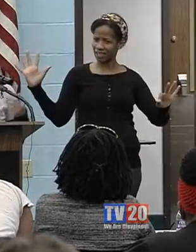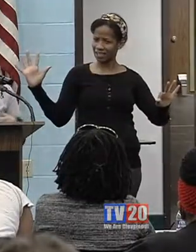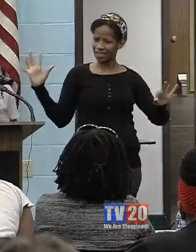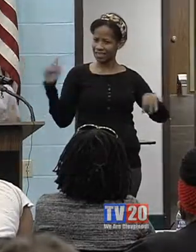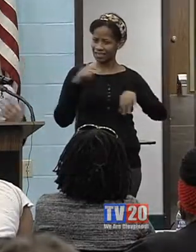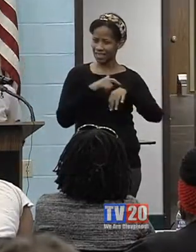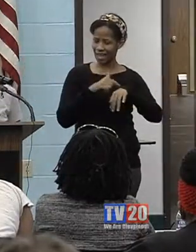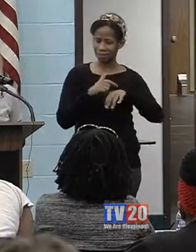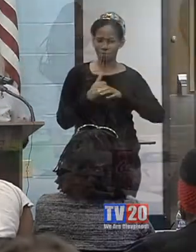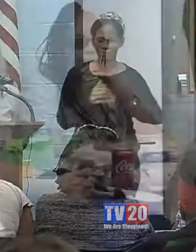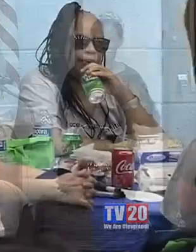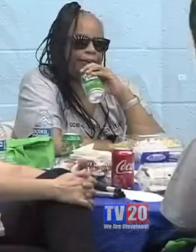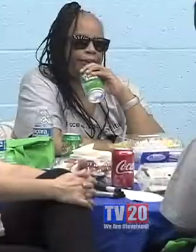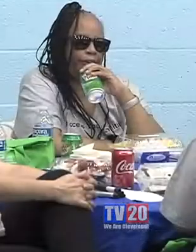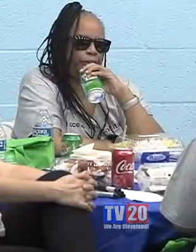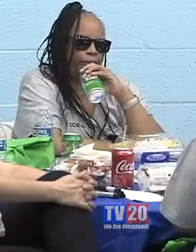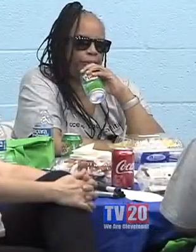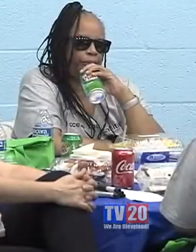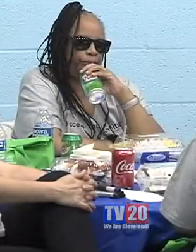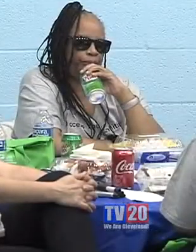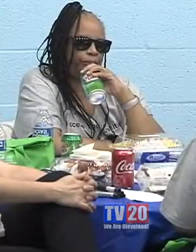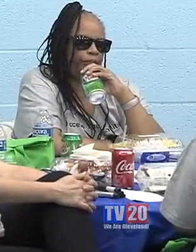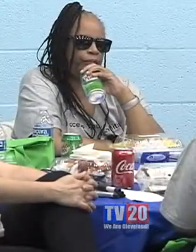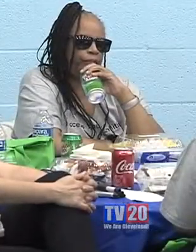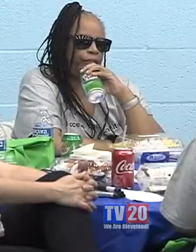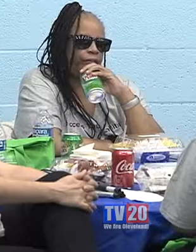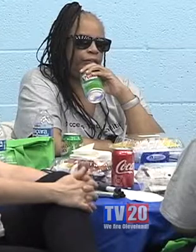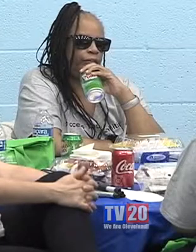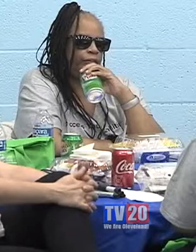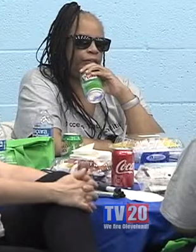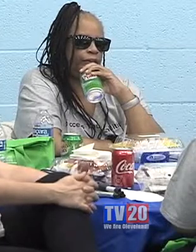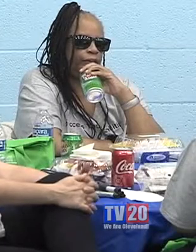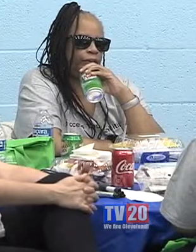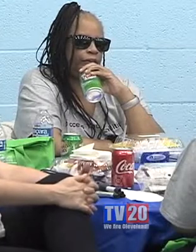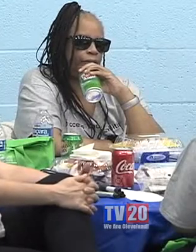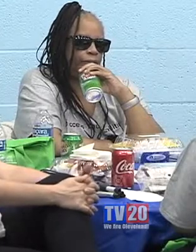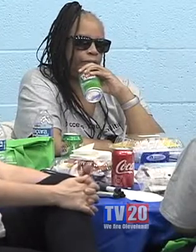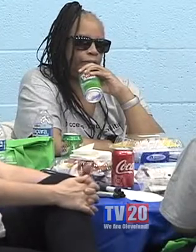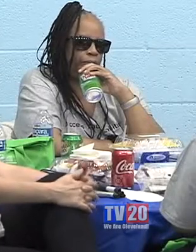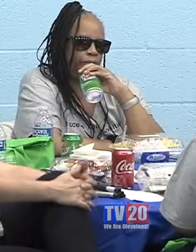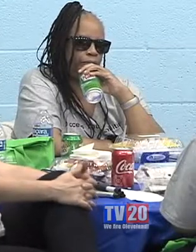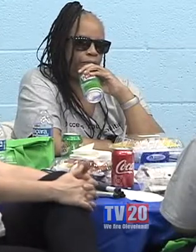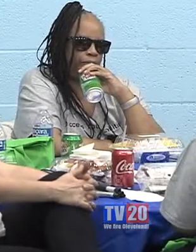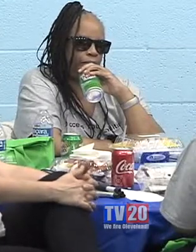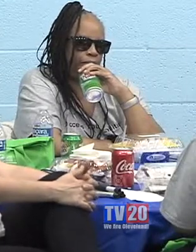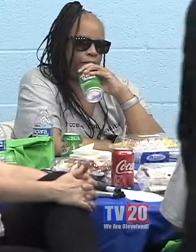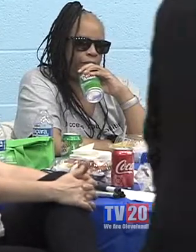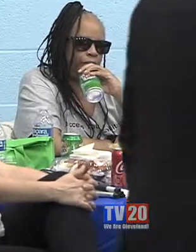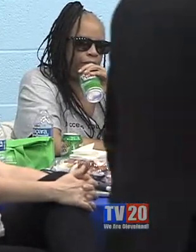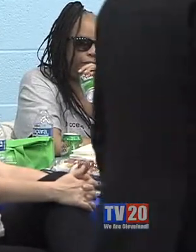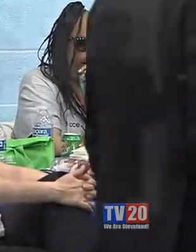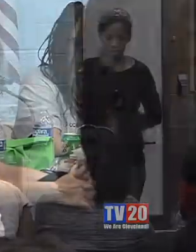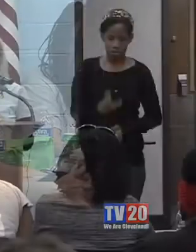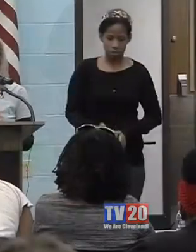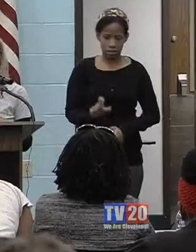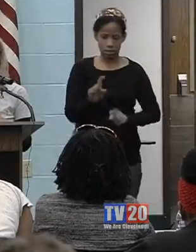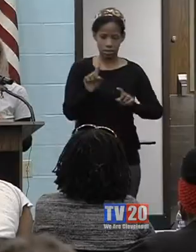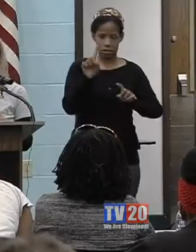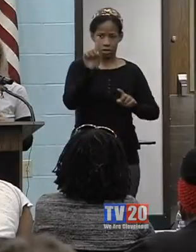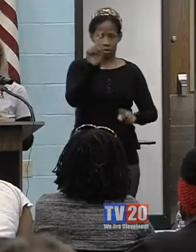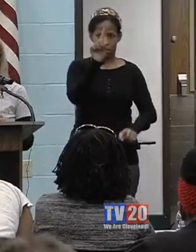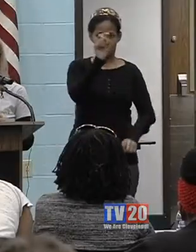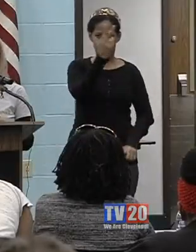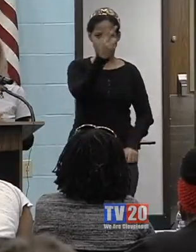because the person who's blind or has vision loss is always at 6 o'clock. Even if he's behind me, he would be at